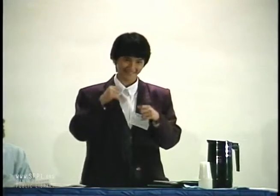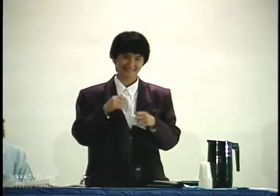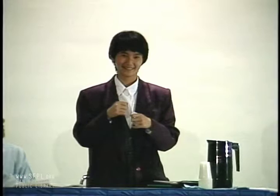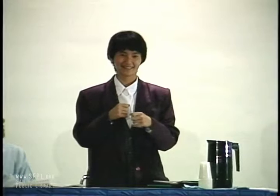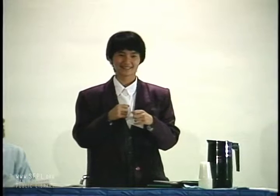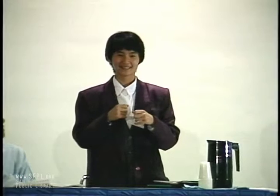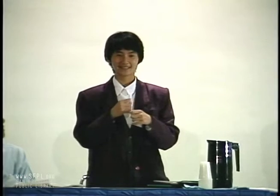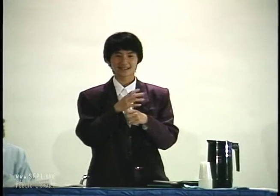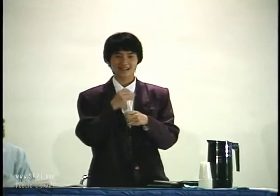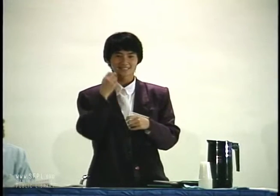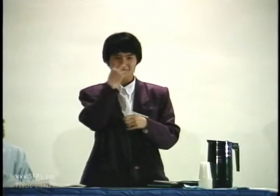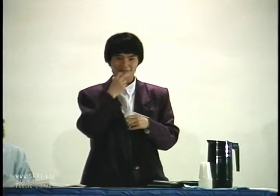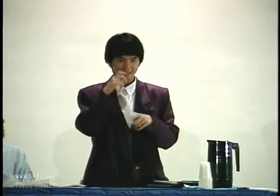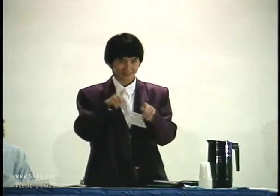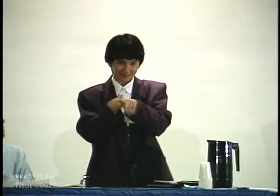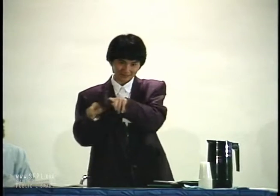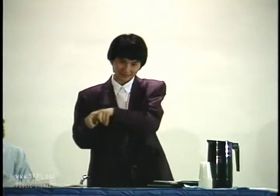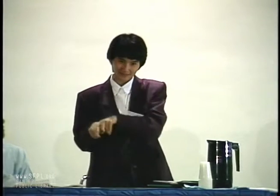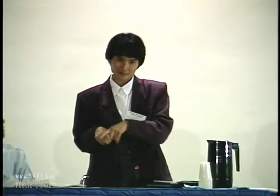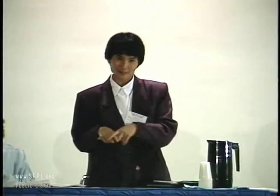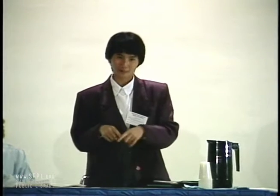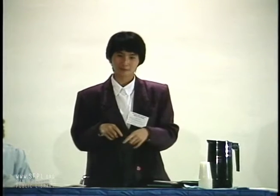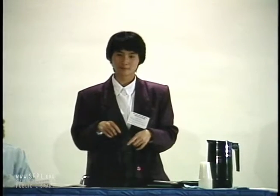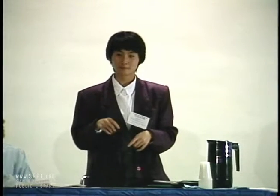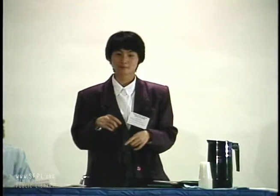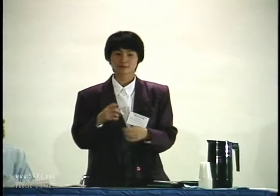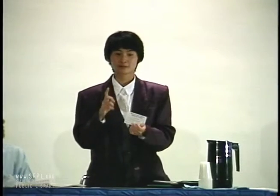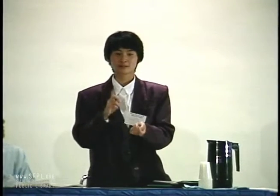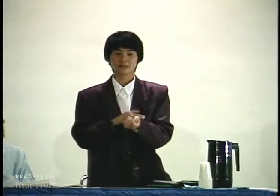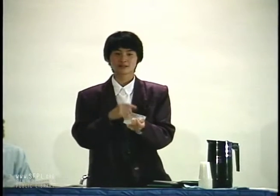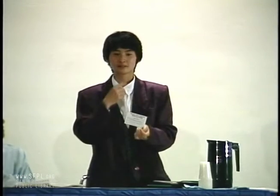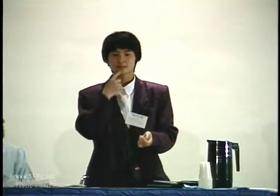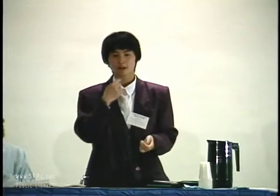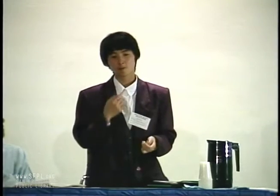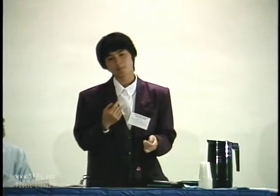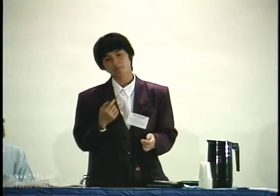have a problem with hearing and speech as well.